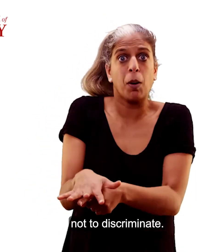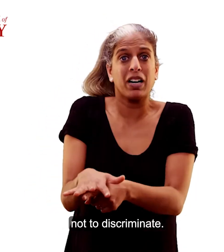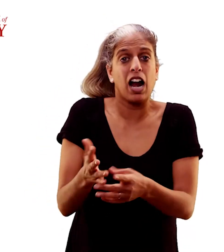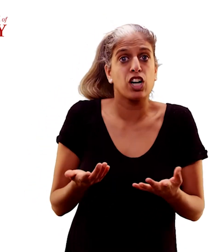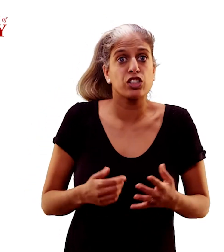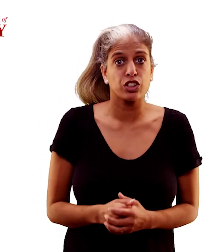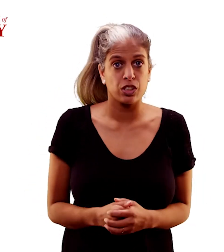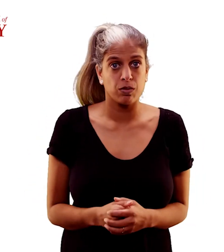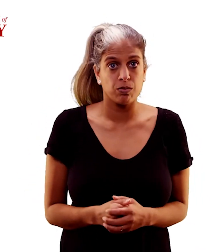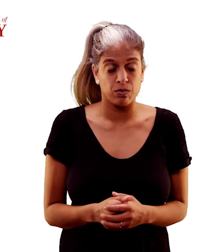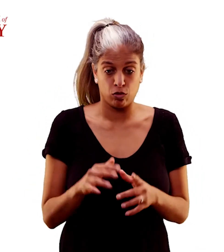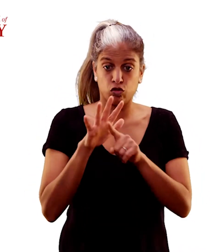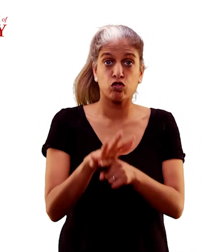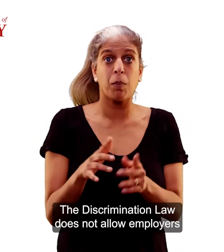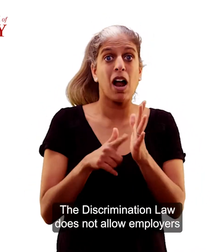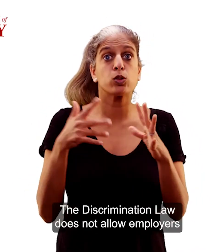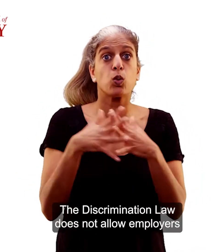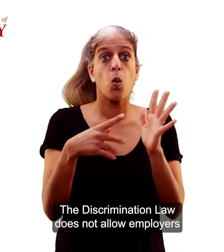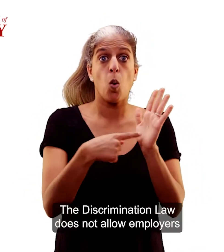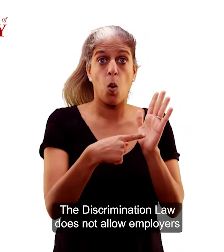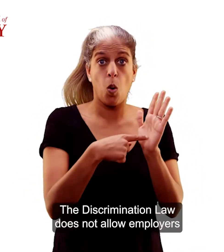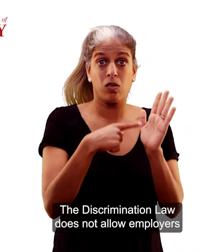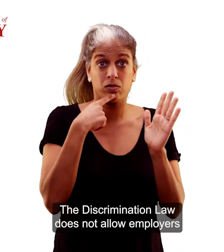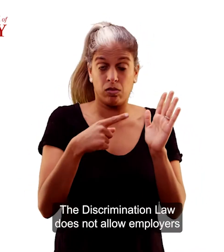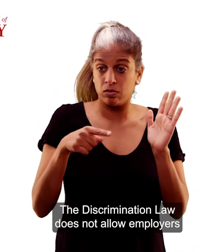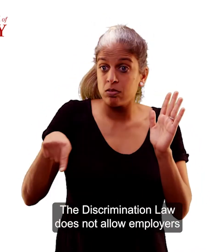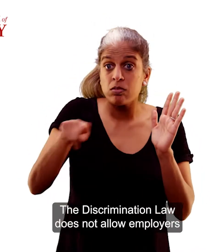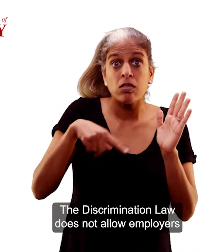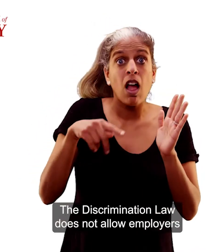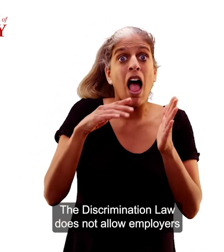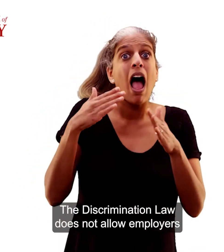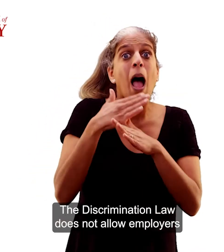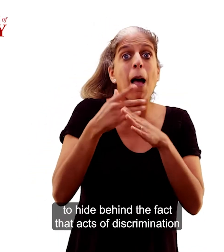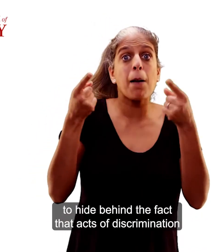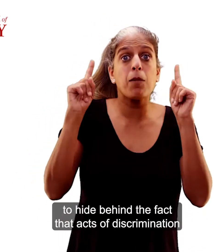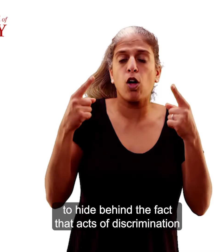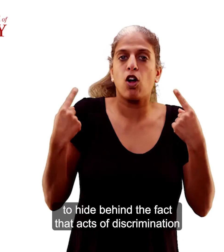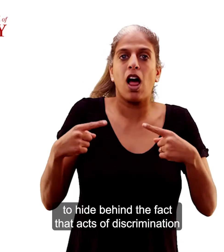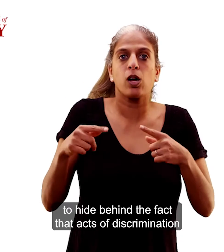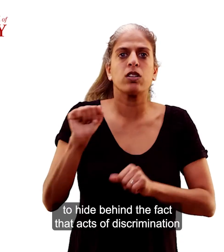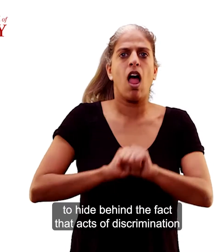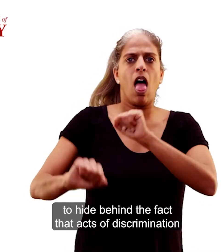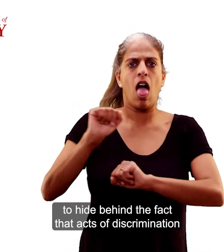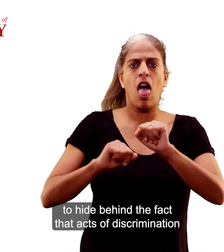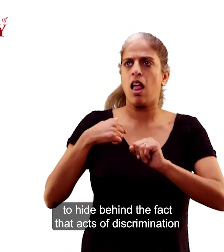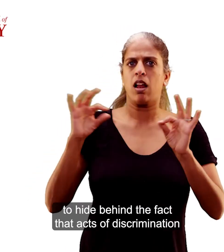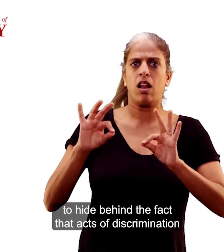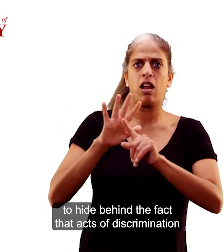discriminate. The discrimination law does not allow employers to hide behind the fact that